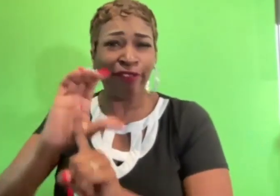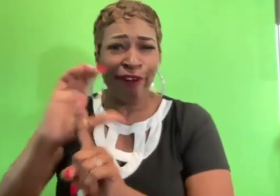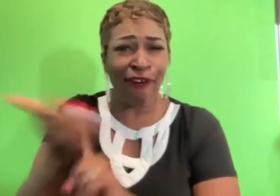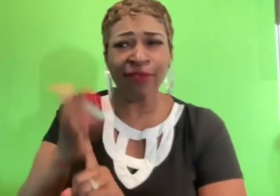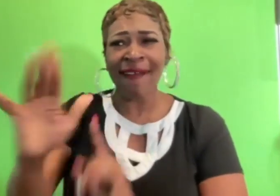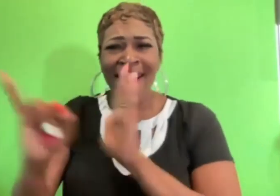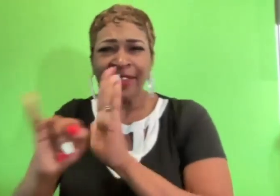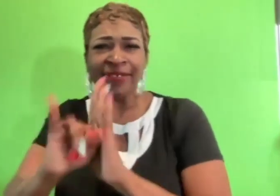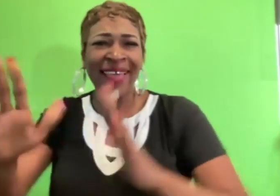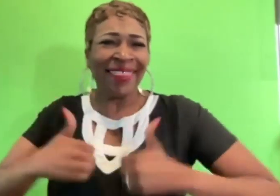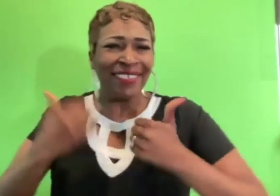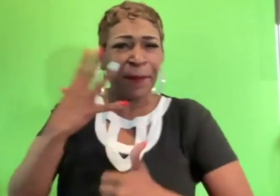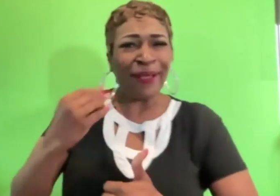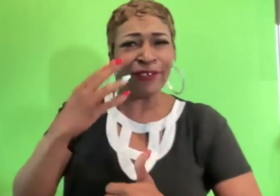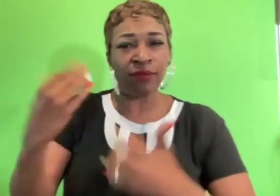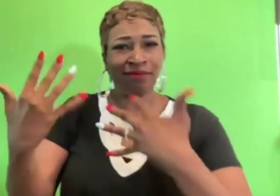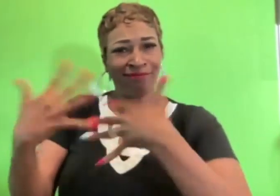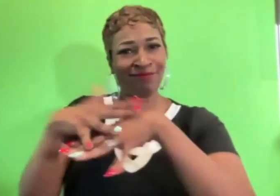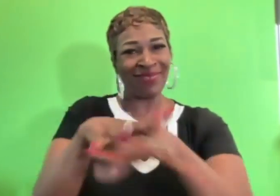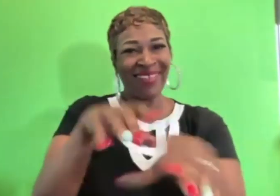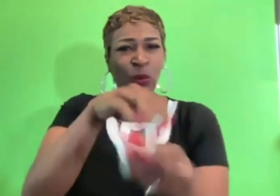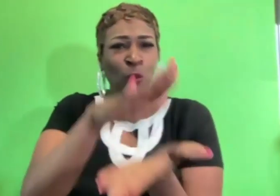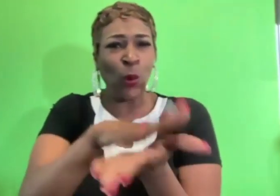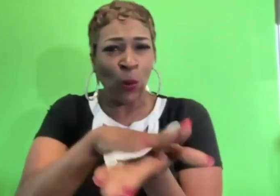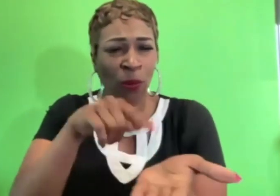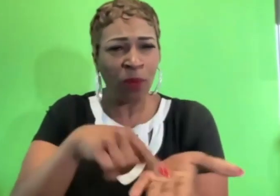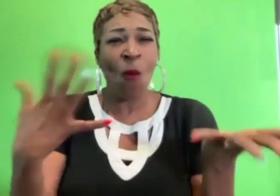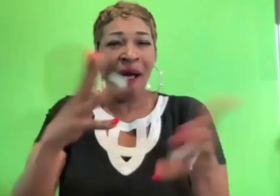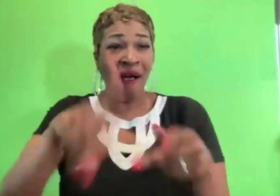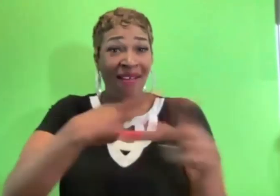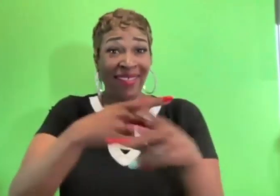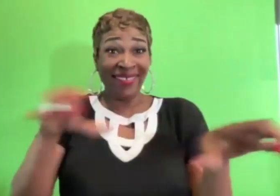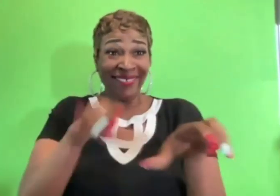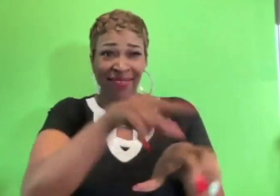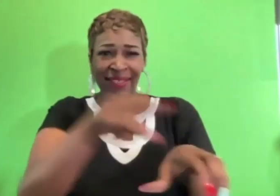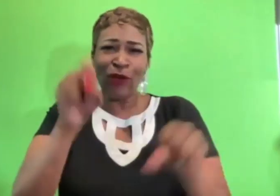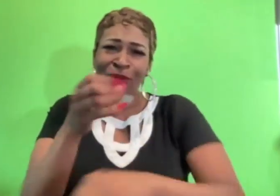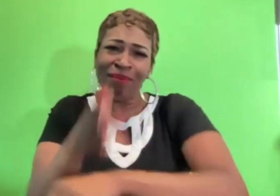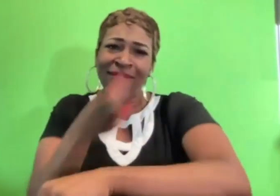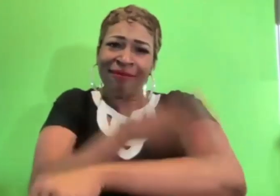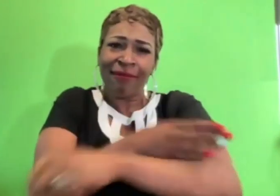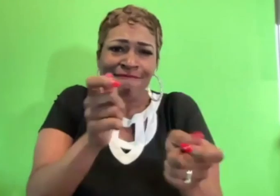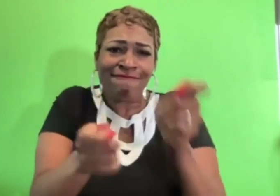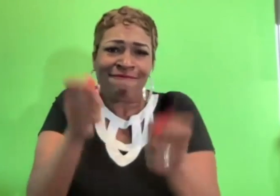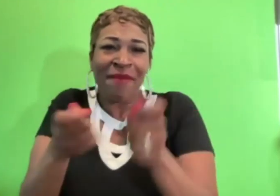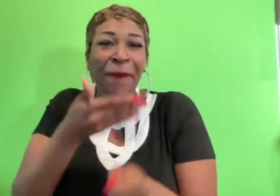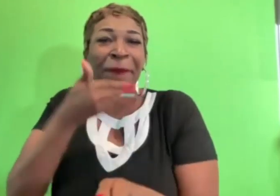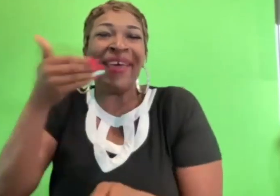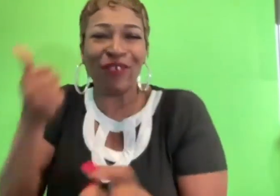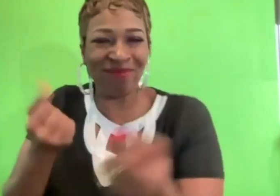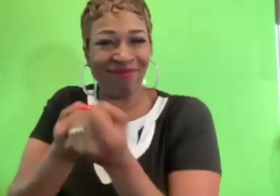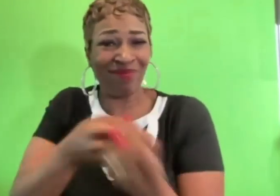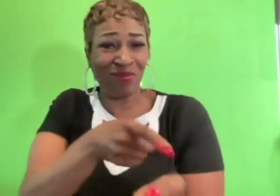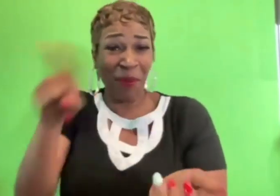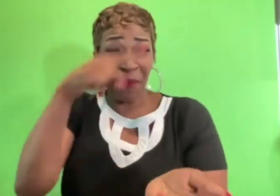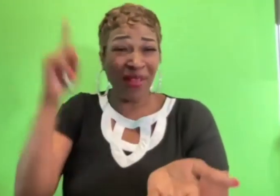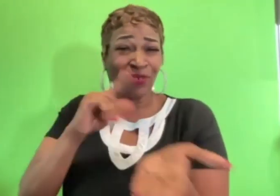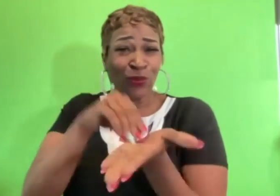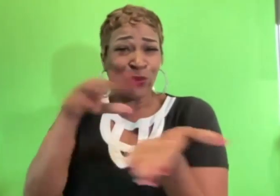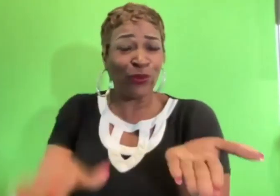things happened that allowed you to learn about the lived experiences of Black deaf people? What kinds of things do you